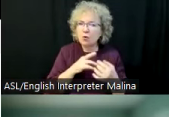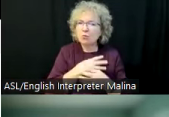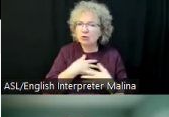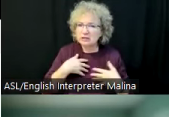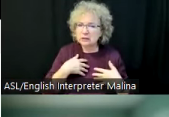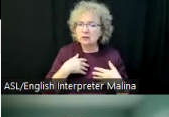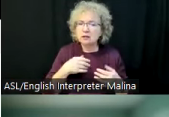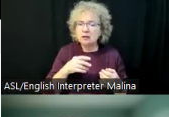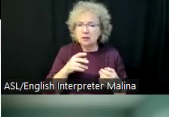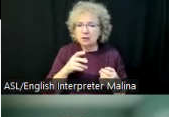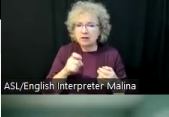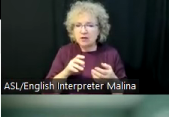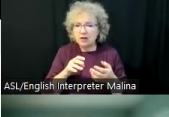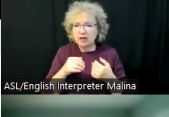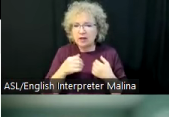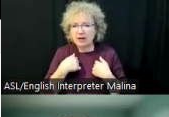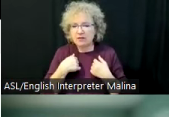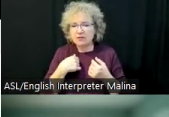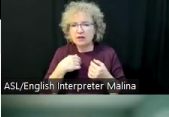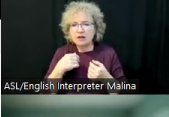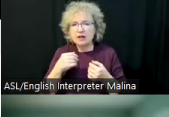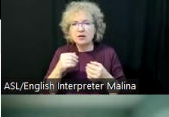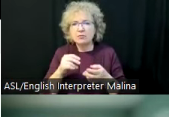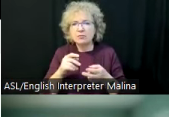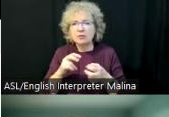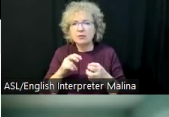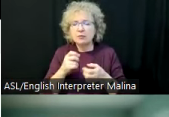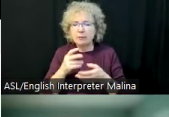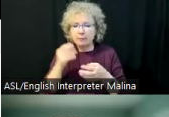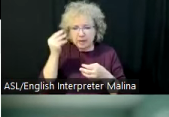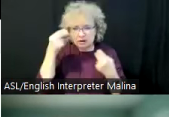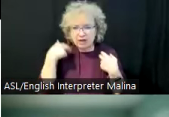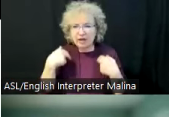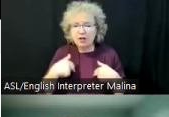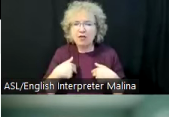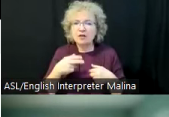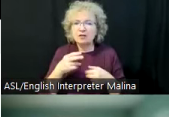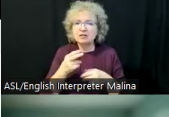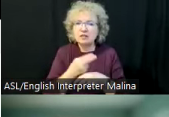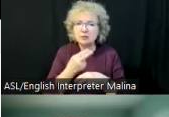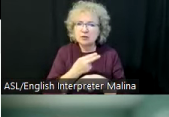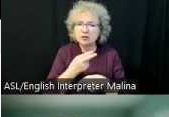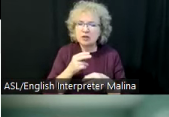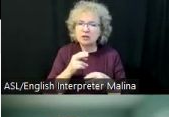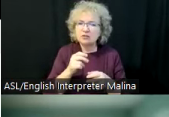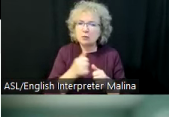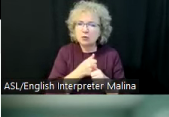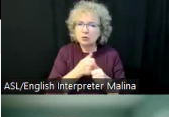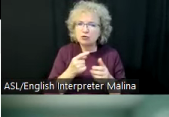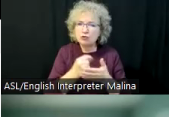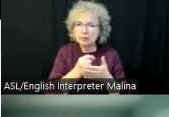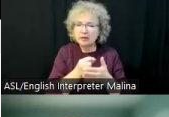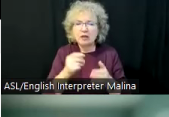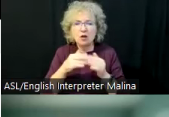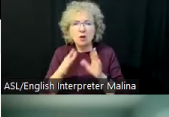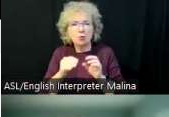have leaving residential mental health or substance use of treatment, treatment, homeless or at risk of houselessness per some